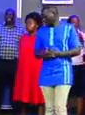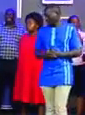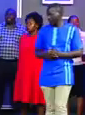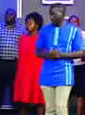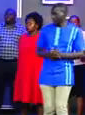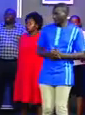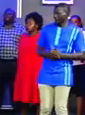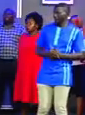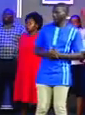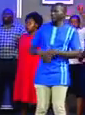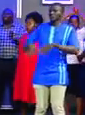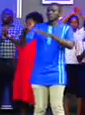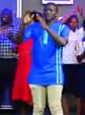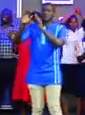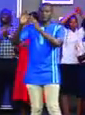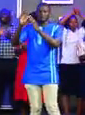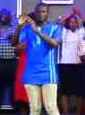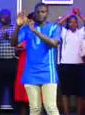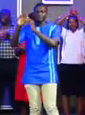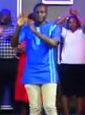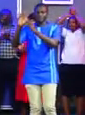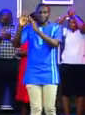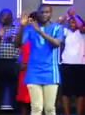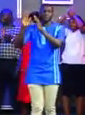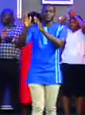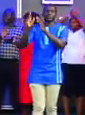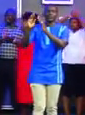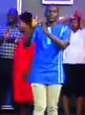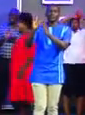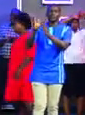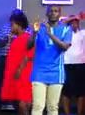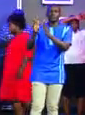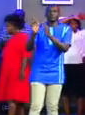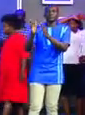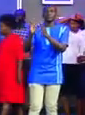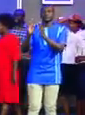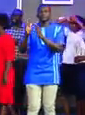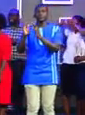Kama tumongere ngale za manji. Mighty hand clap to the Lord.